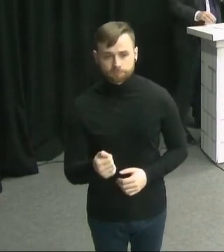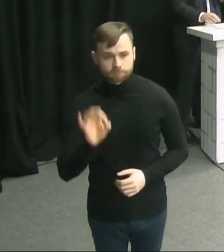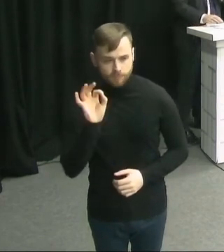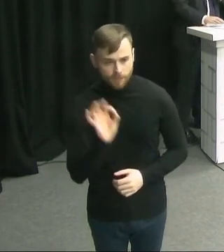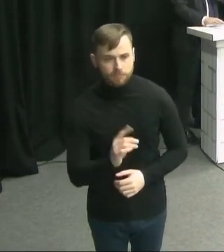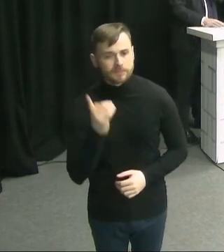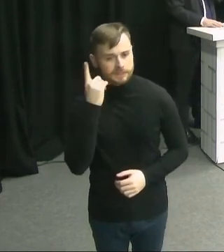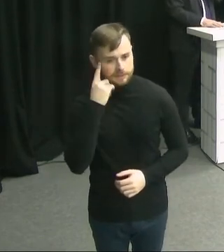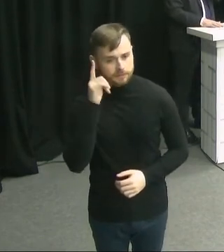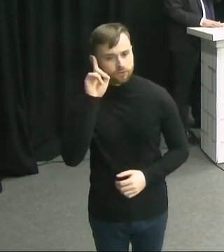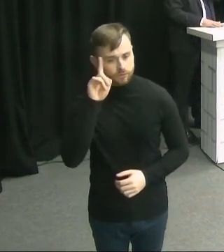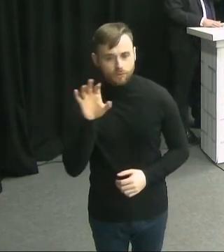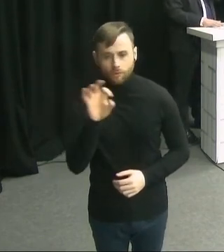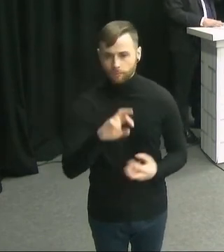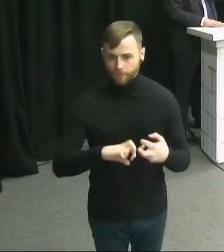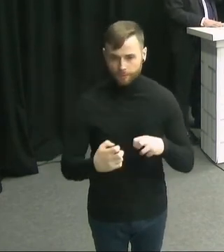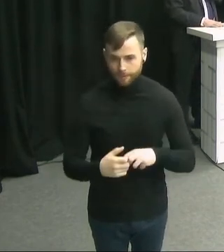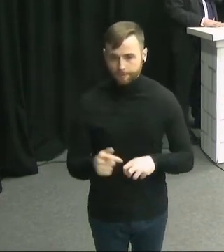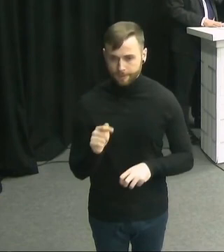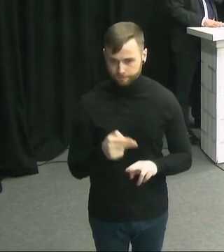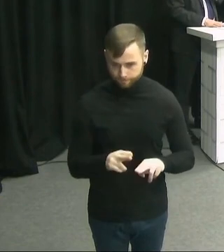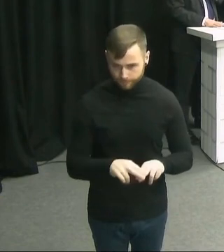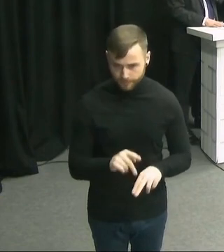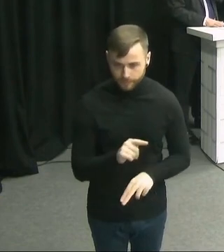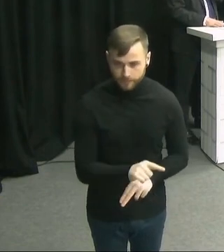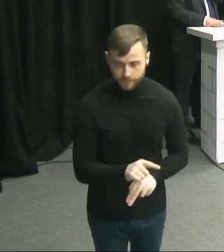Yes, well, we hear about the problems. We know the problems.